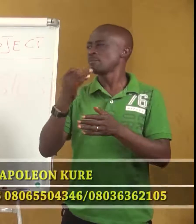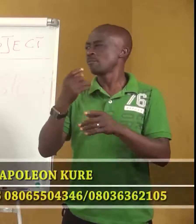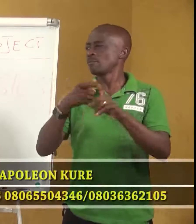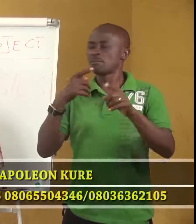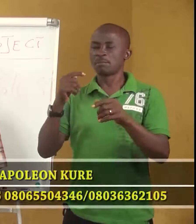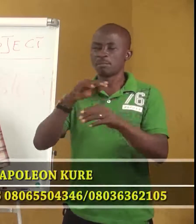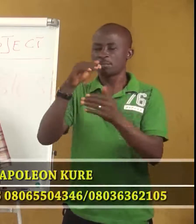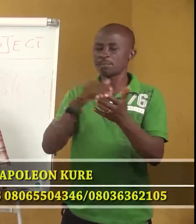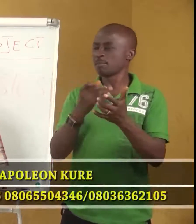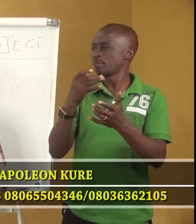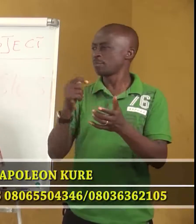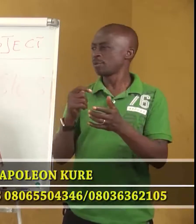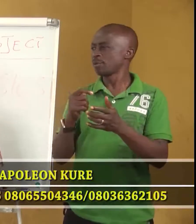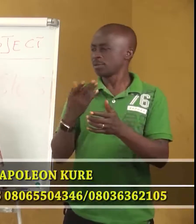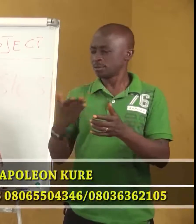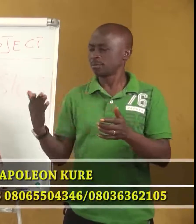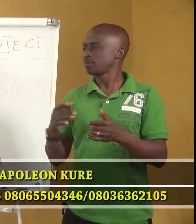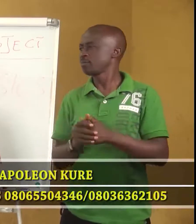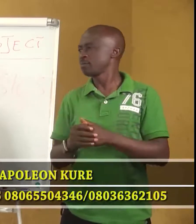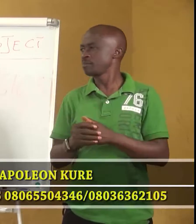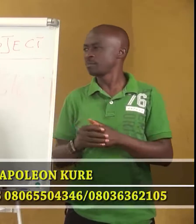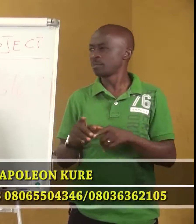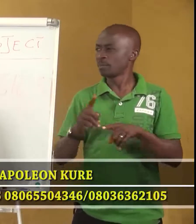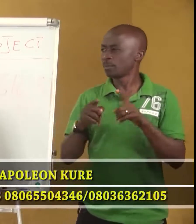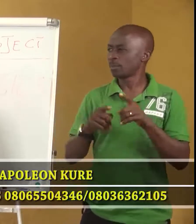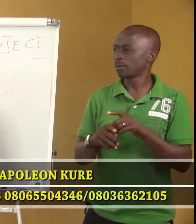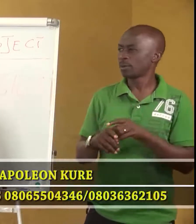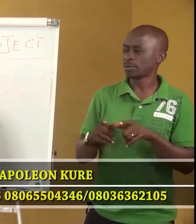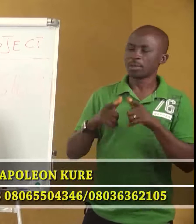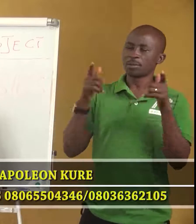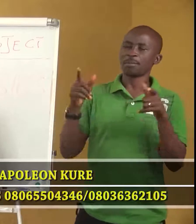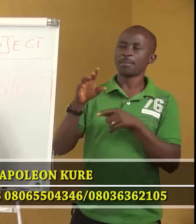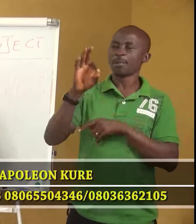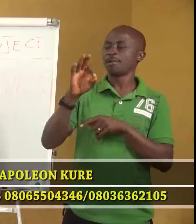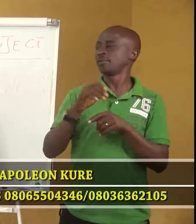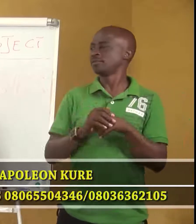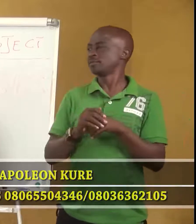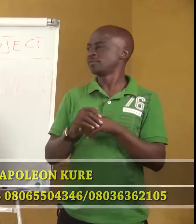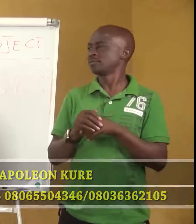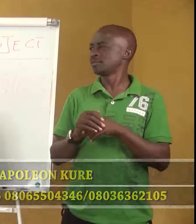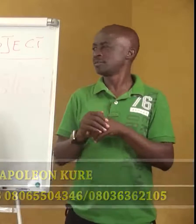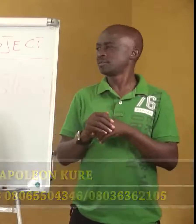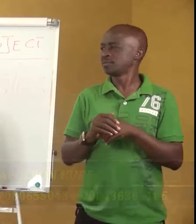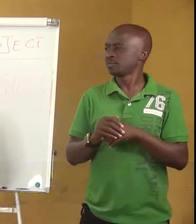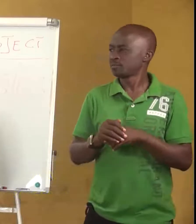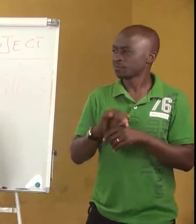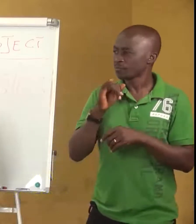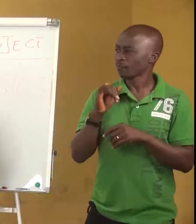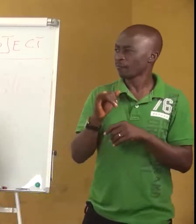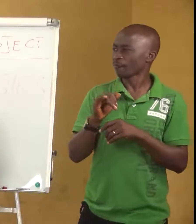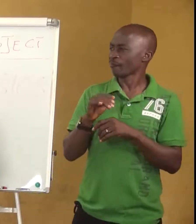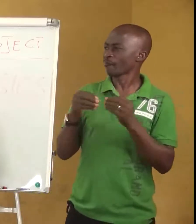center of the object. But our gravitational force of attraction is given